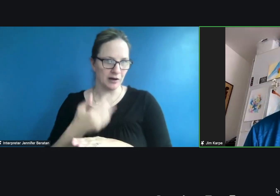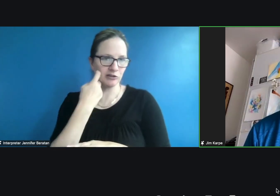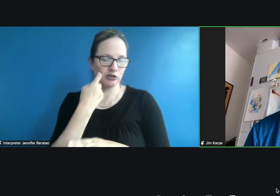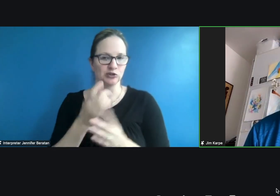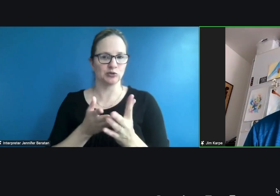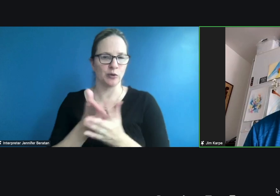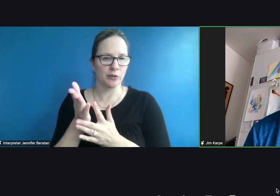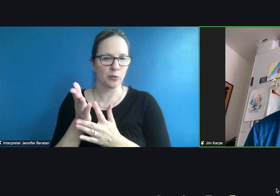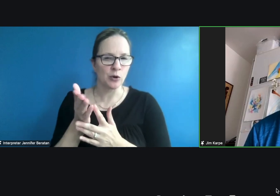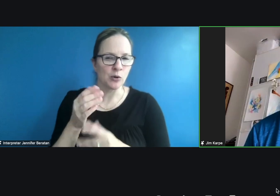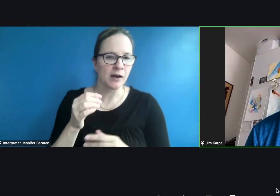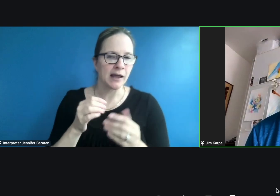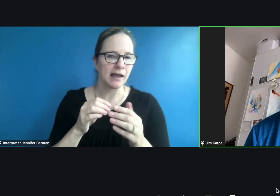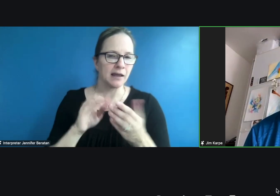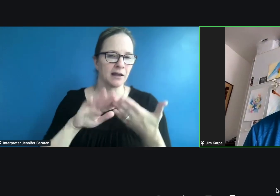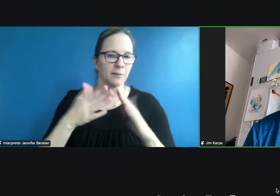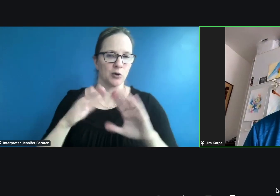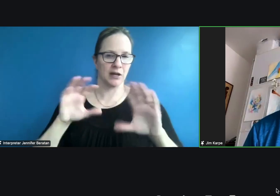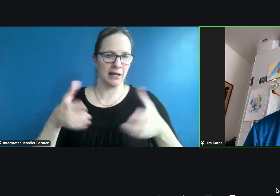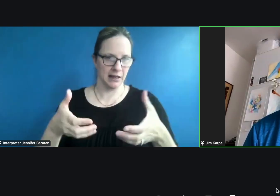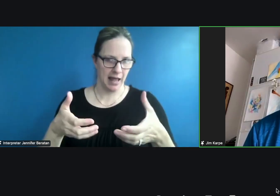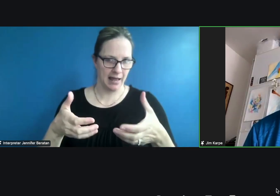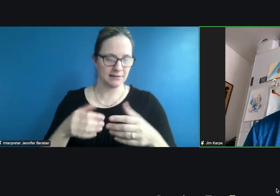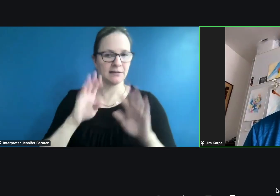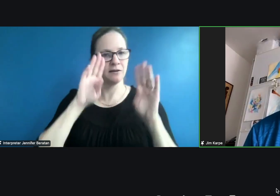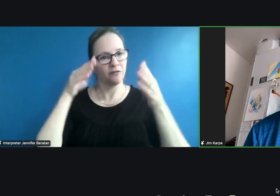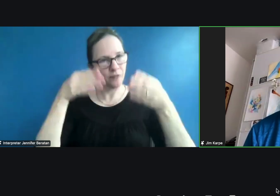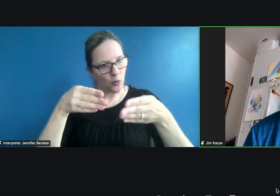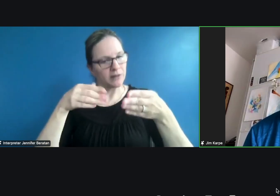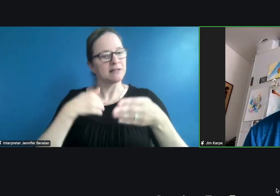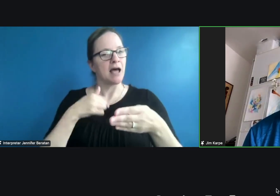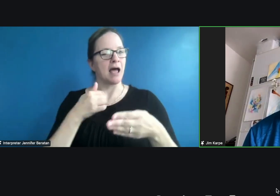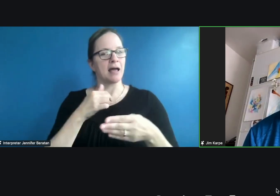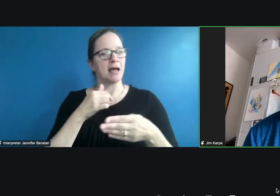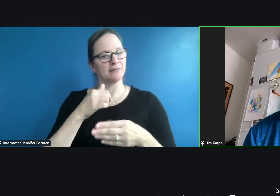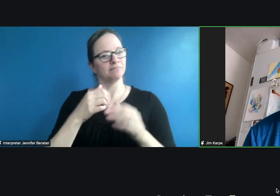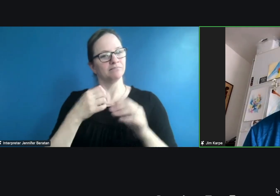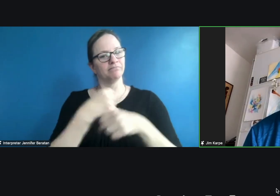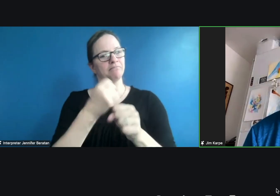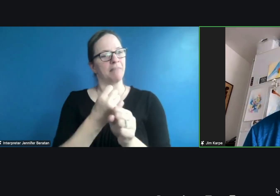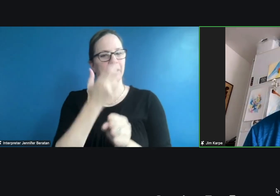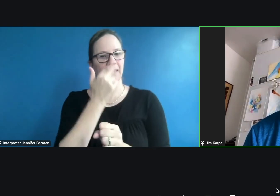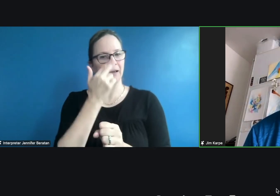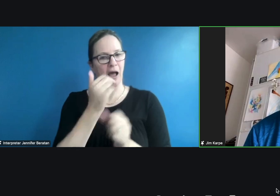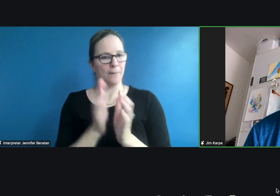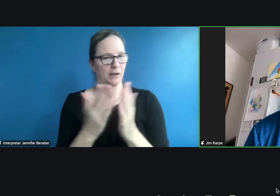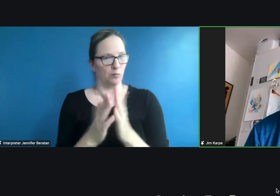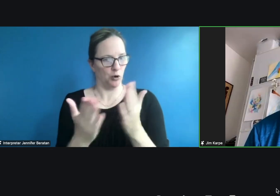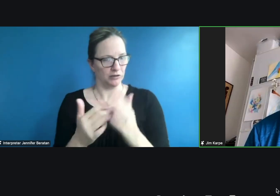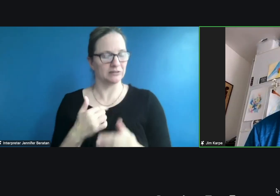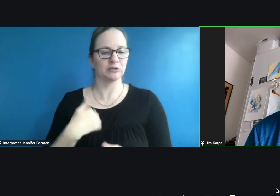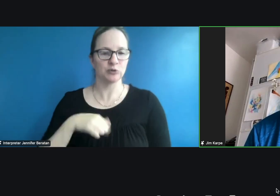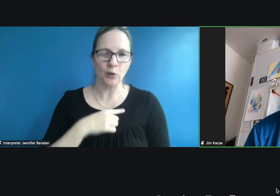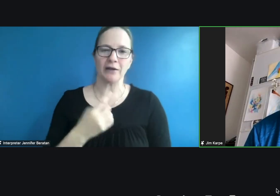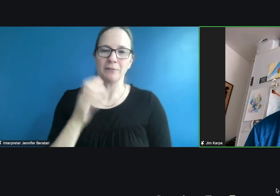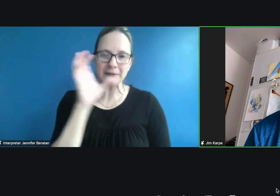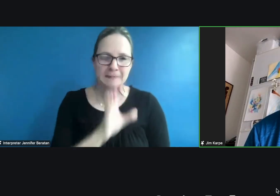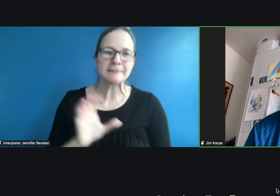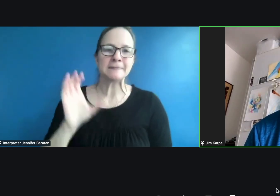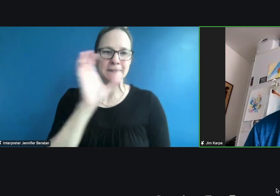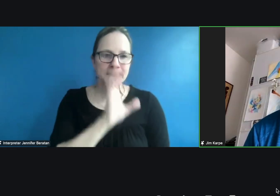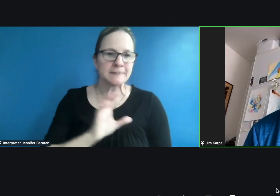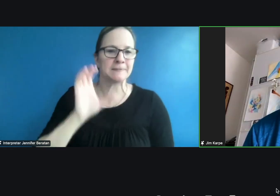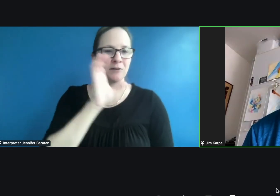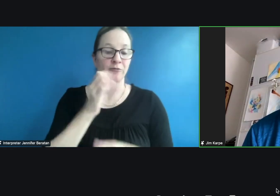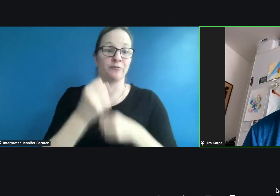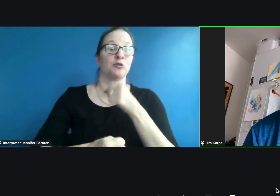through a community class devoted to creating comic books. And we have been searching for something for